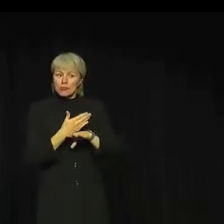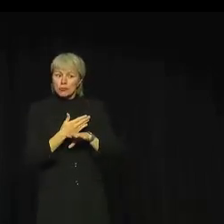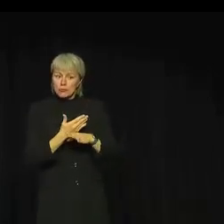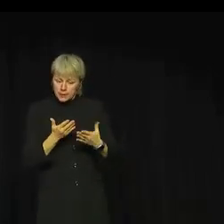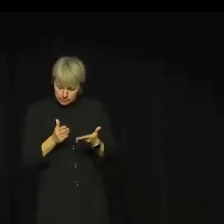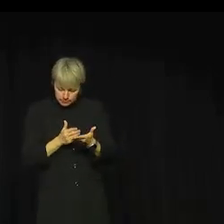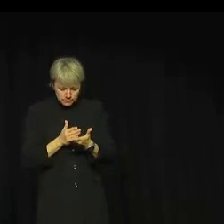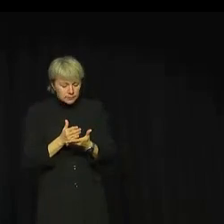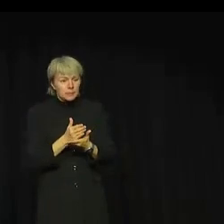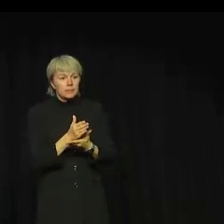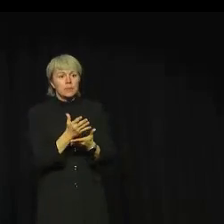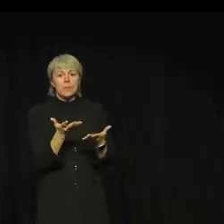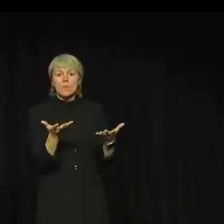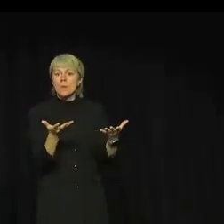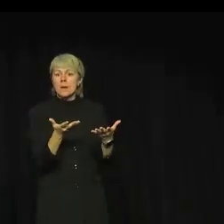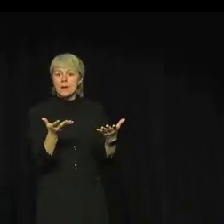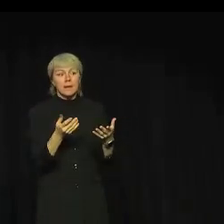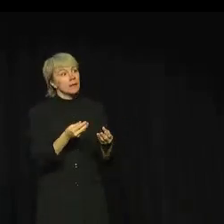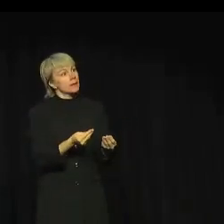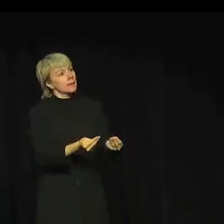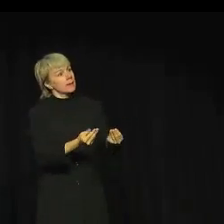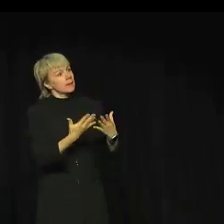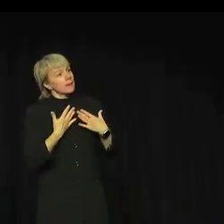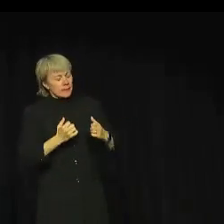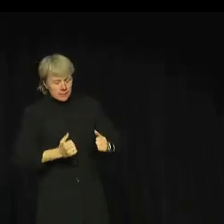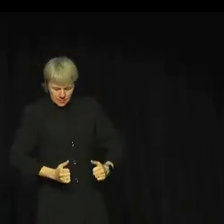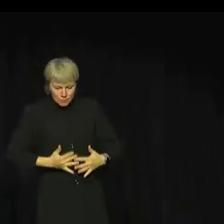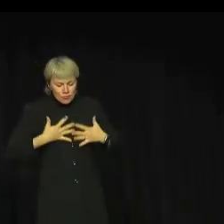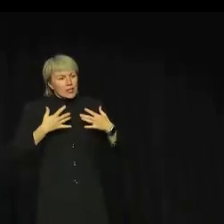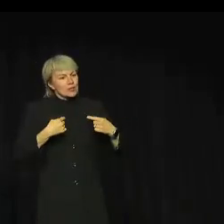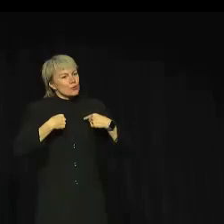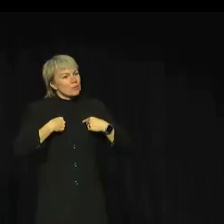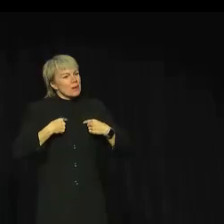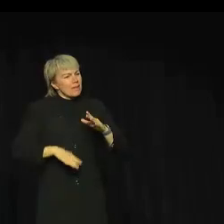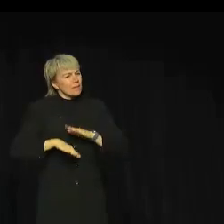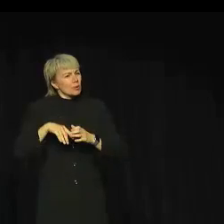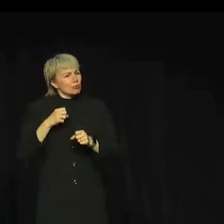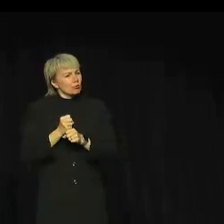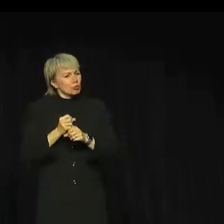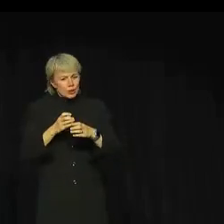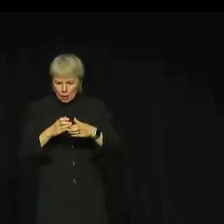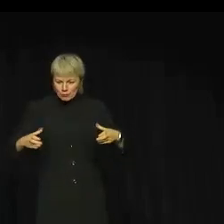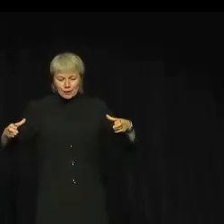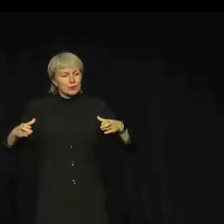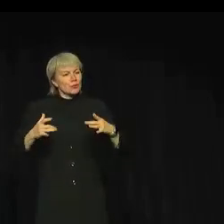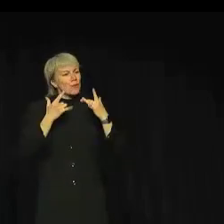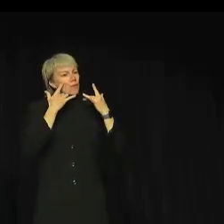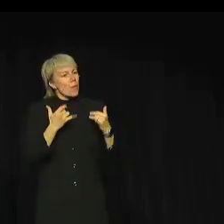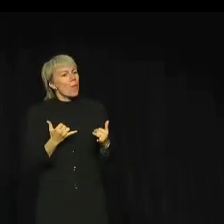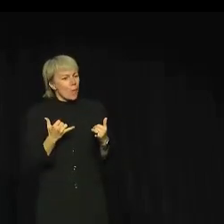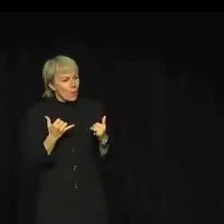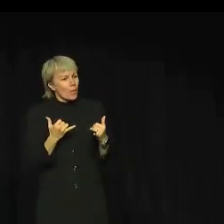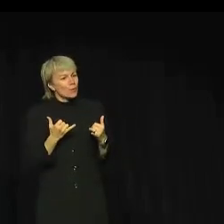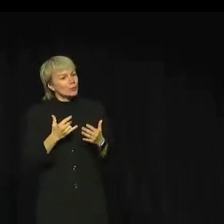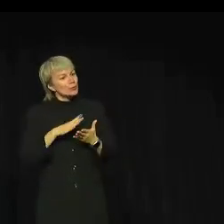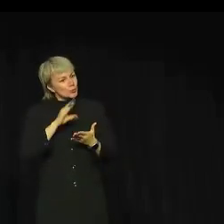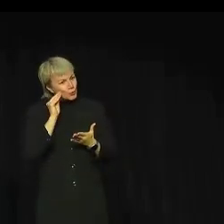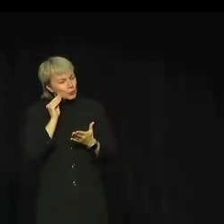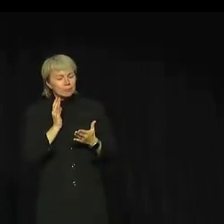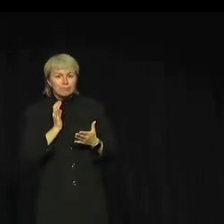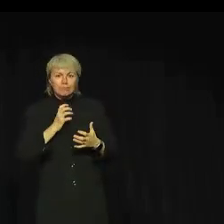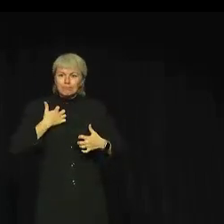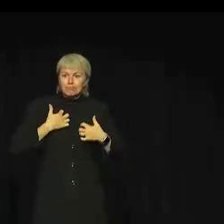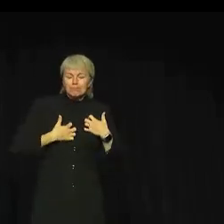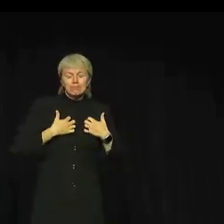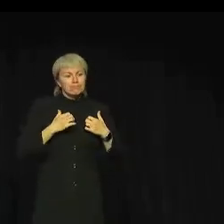provided to me and to a whole generation of law students interested in human rights. Justice Kirby also showed me